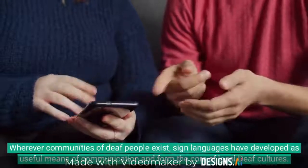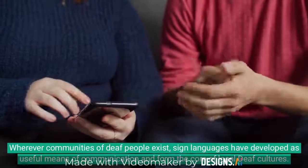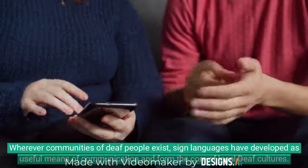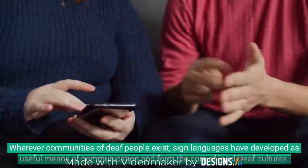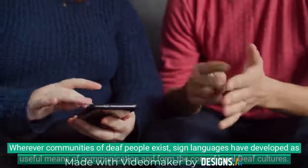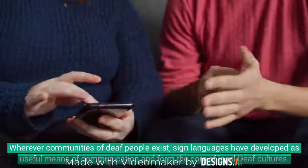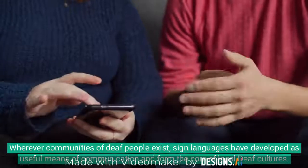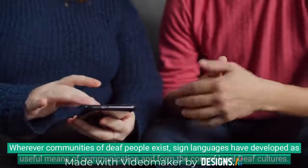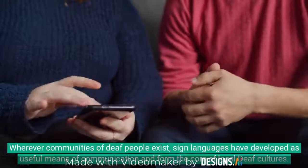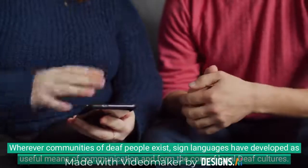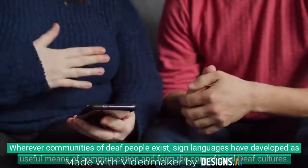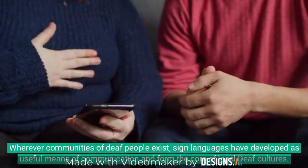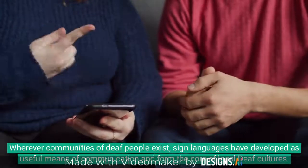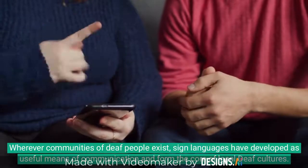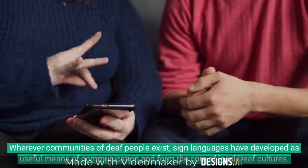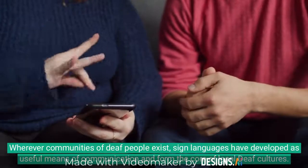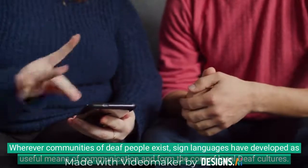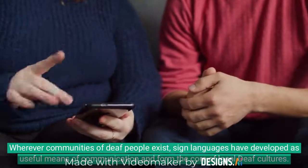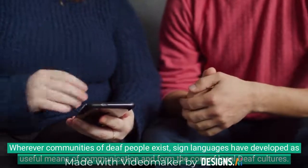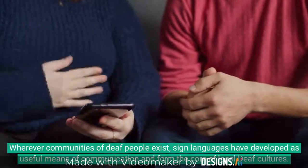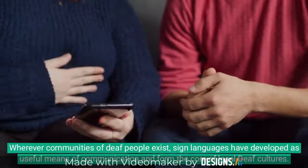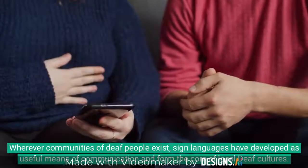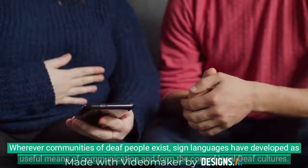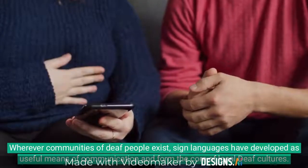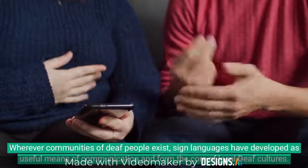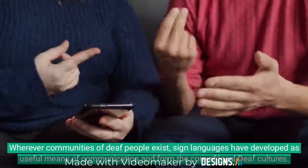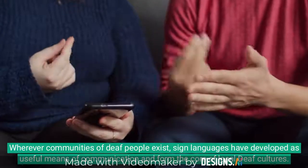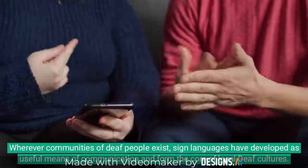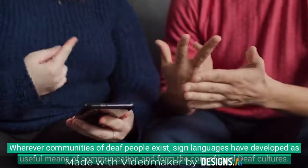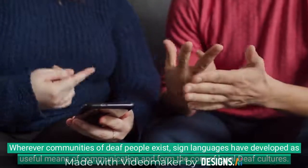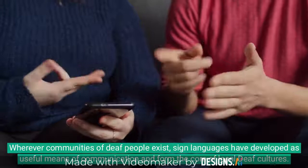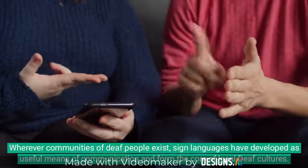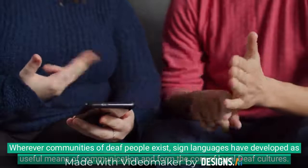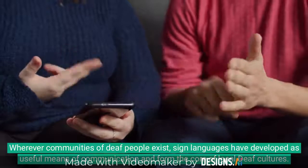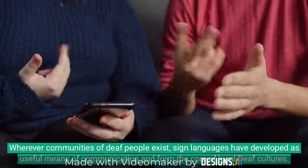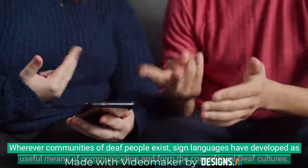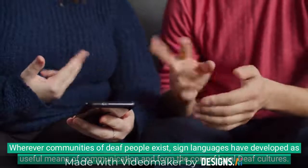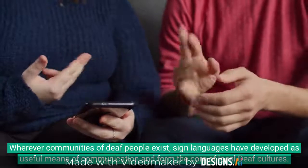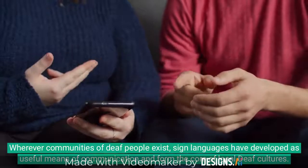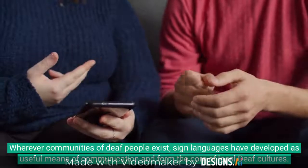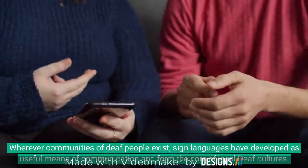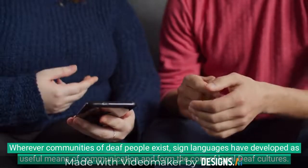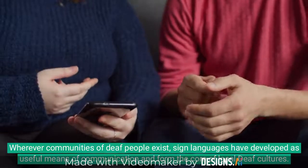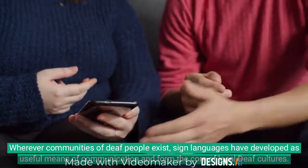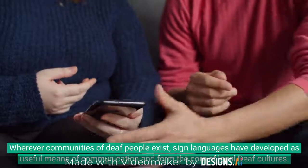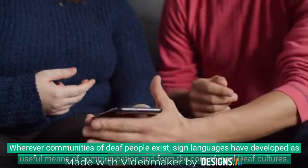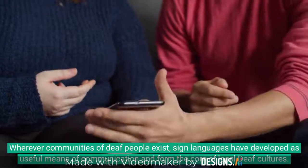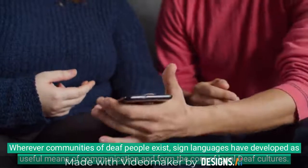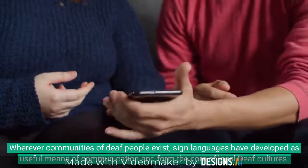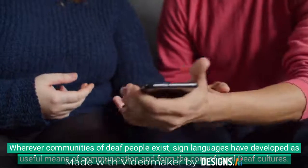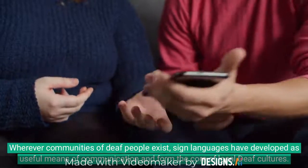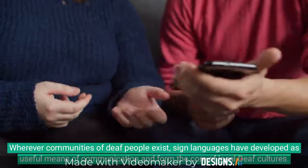Wherever communities of deaf people exist, sign languages have developed as useful means of communication and form the core of local deaf cultures.